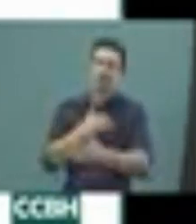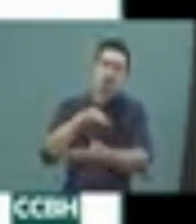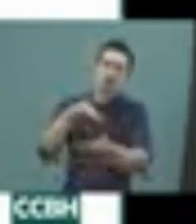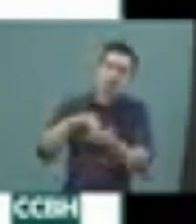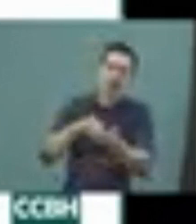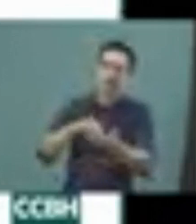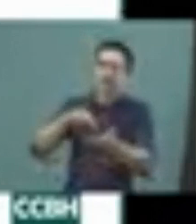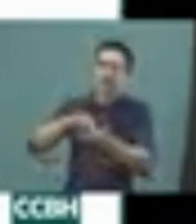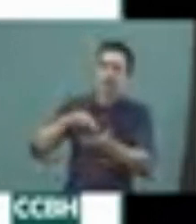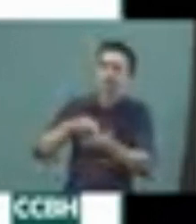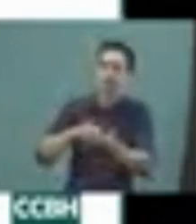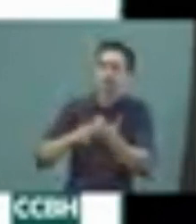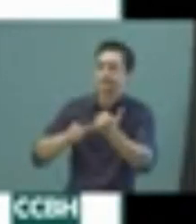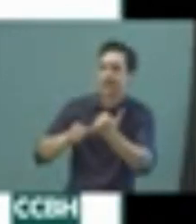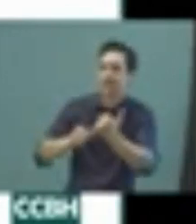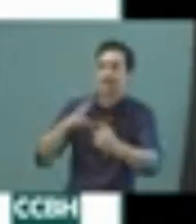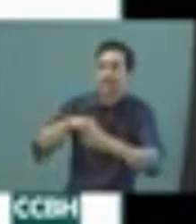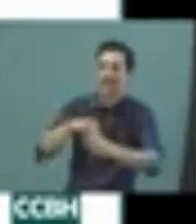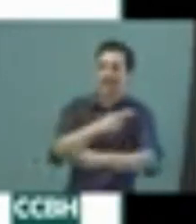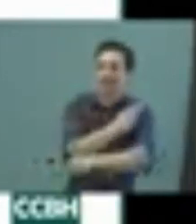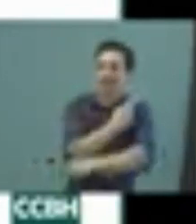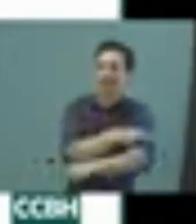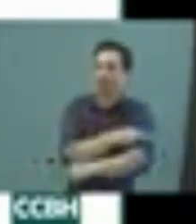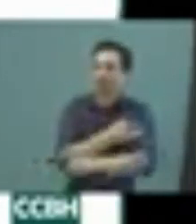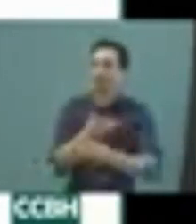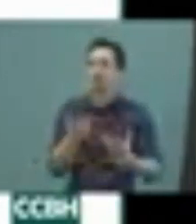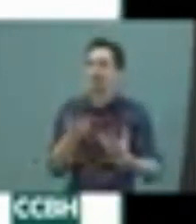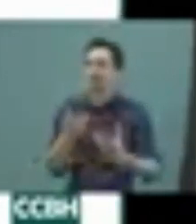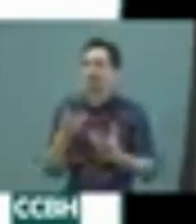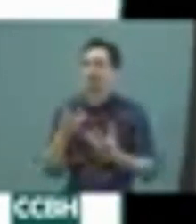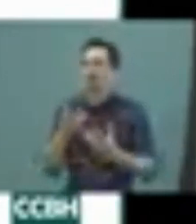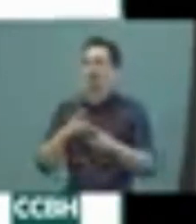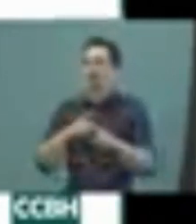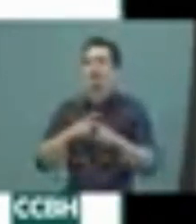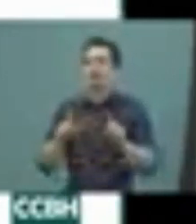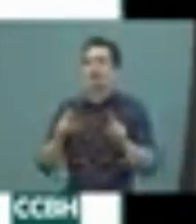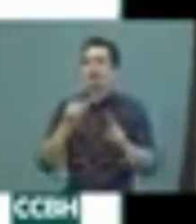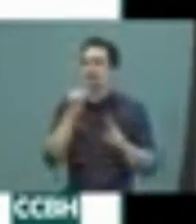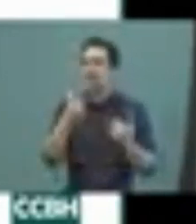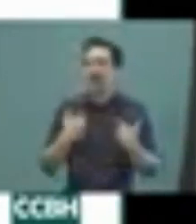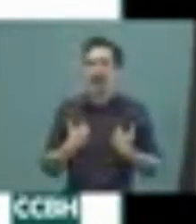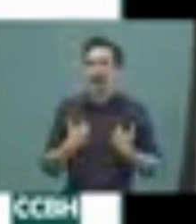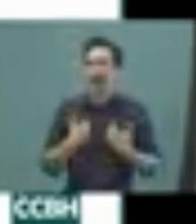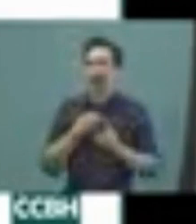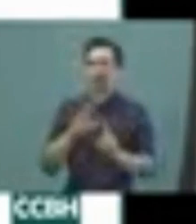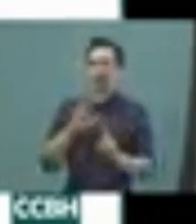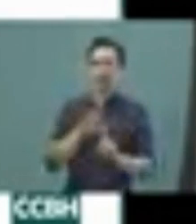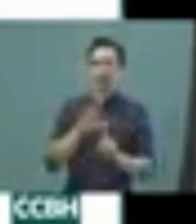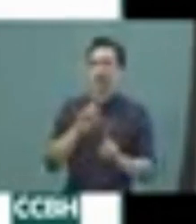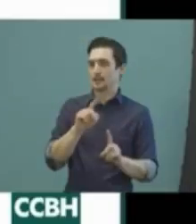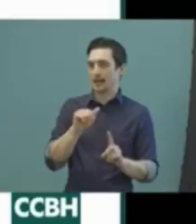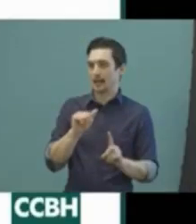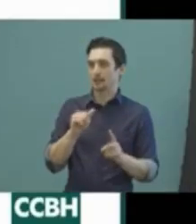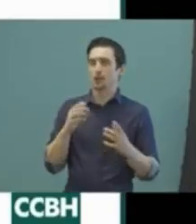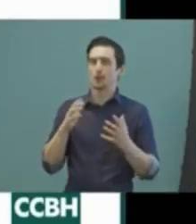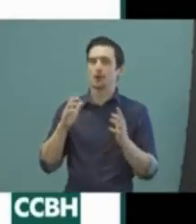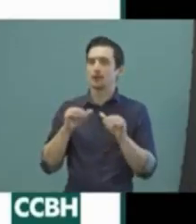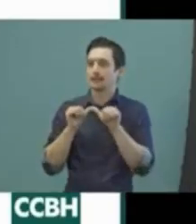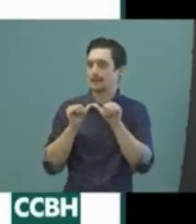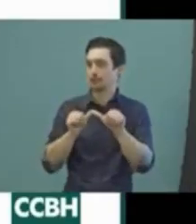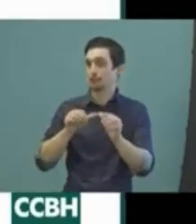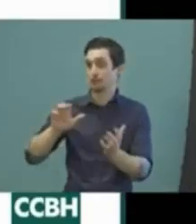point out that nearly a quarter of our cases, we don't yet have their employment data. So we're going to continue to